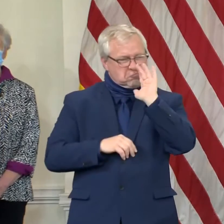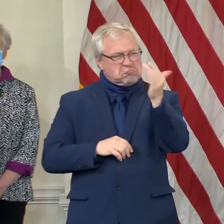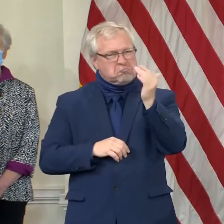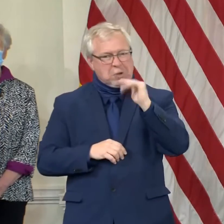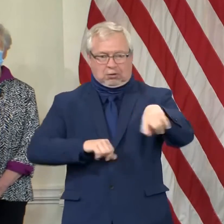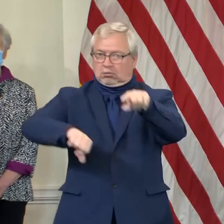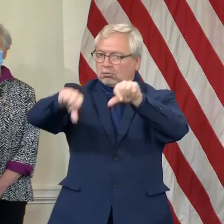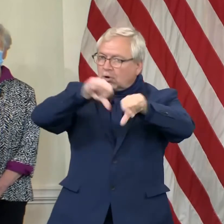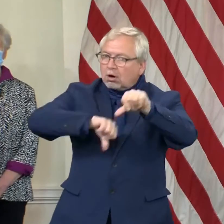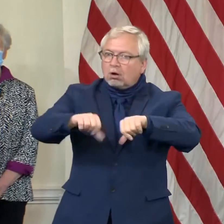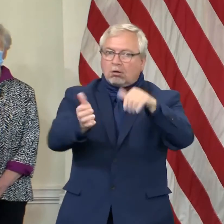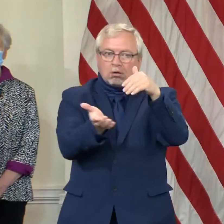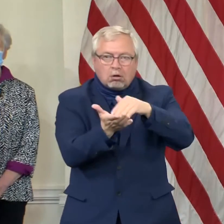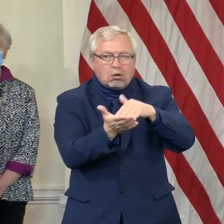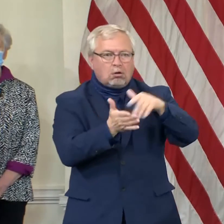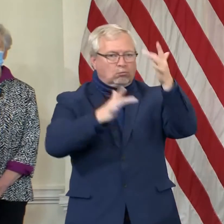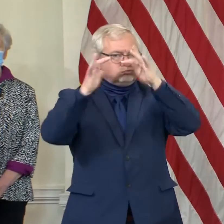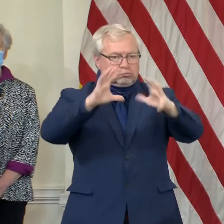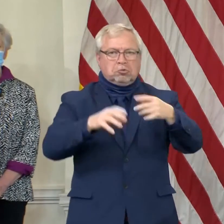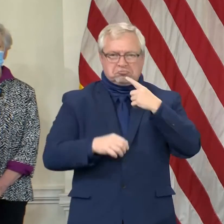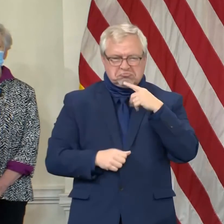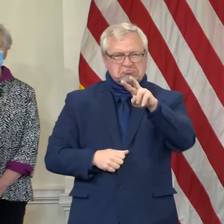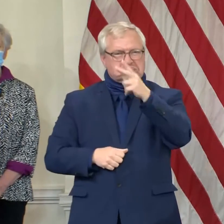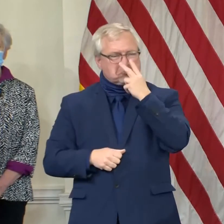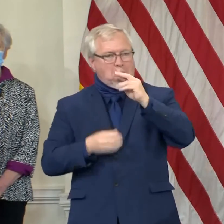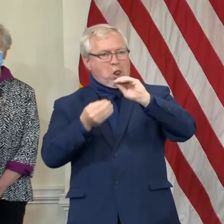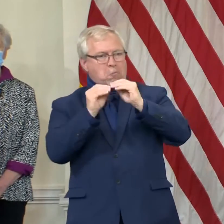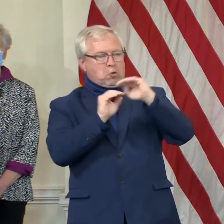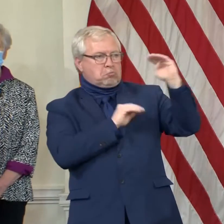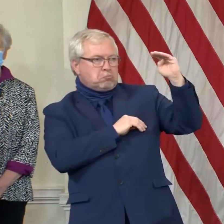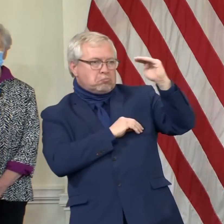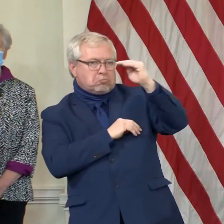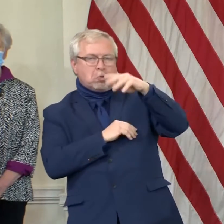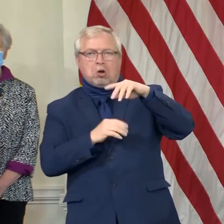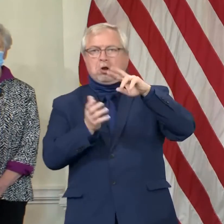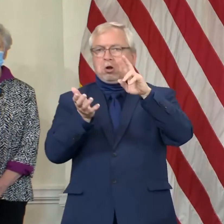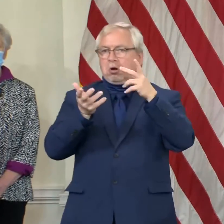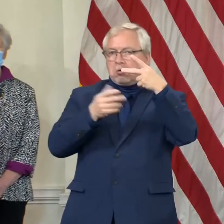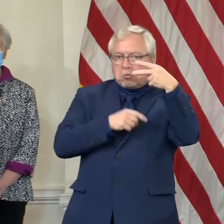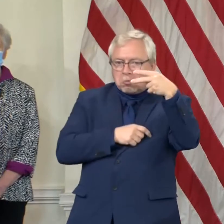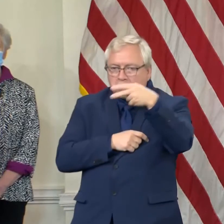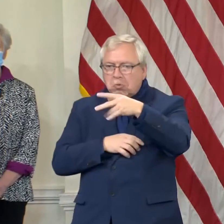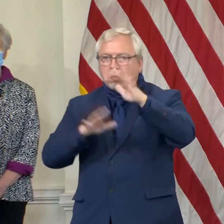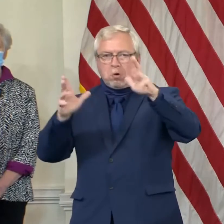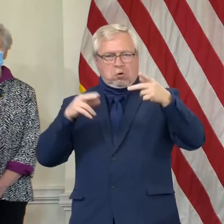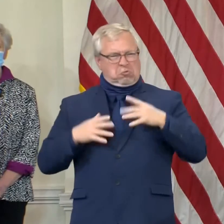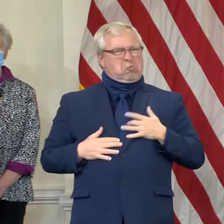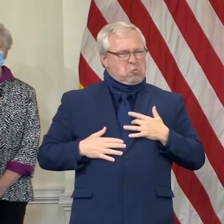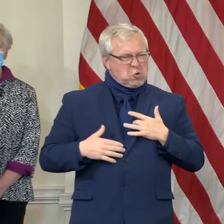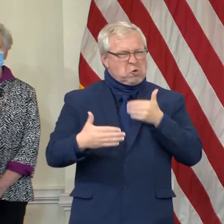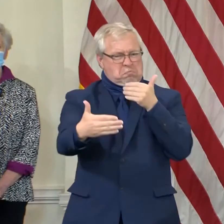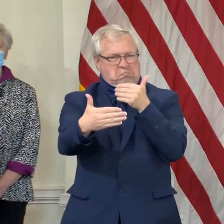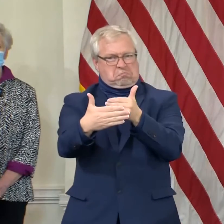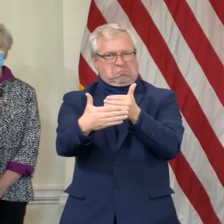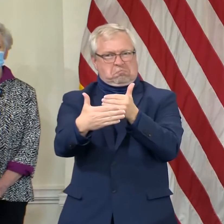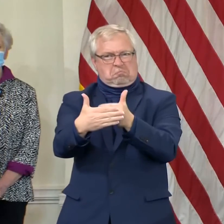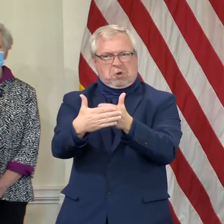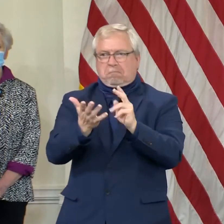agreed that there are some additional things that we can do safely right